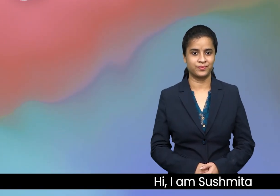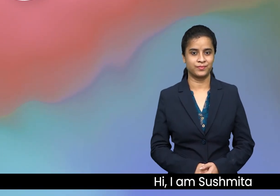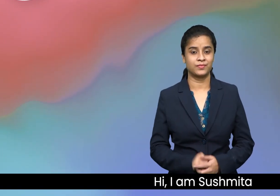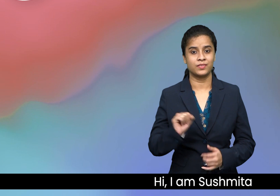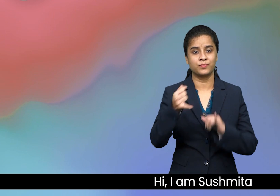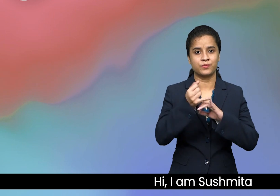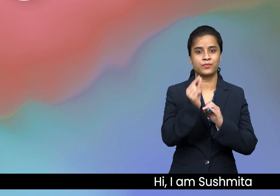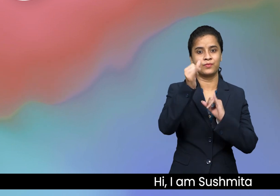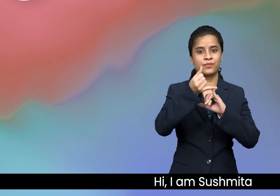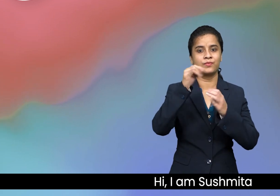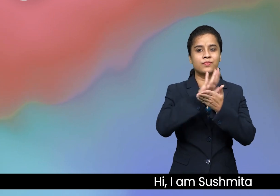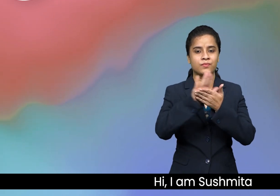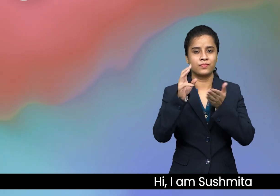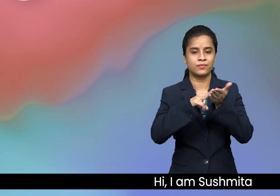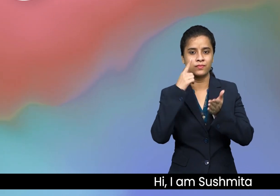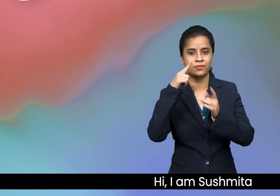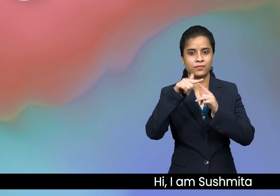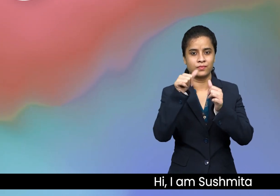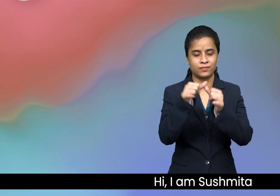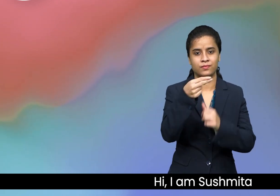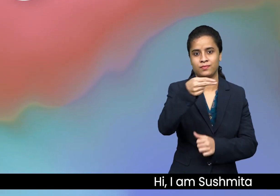I am Shushmita.